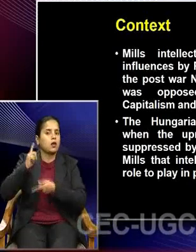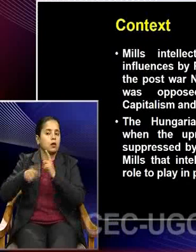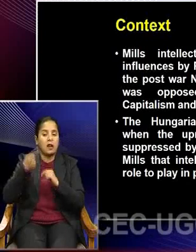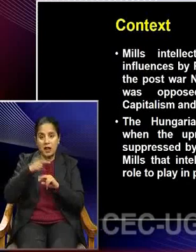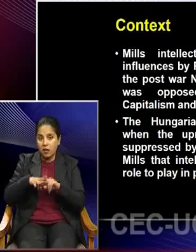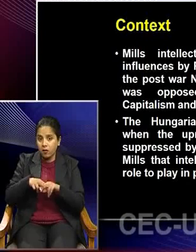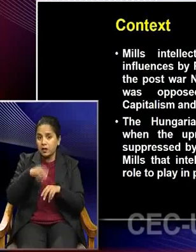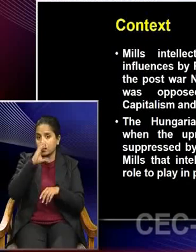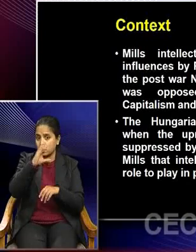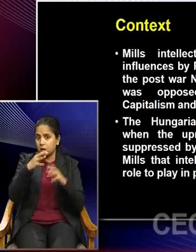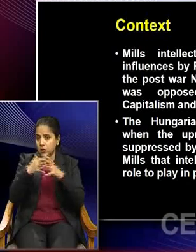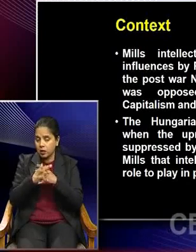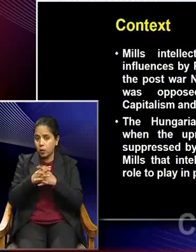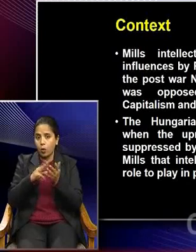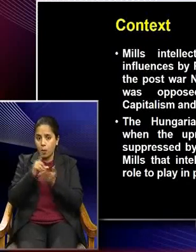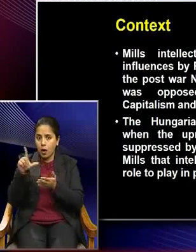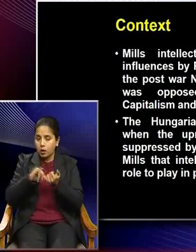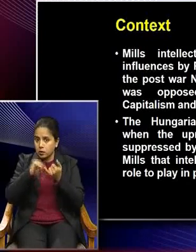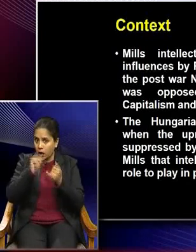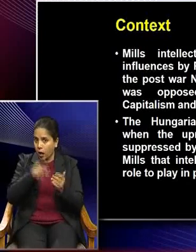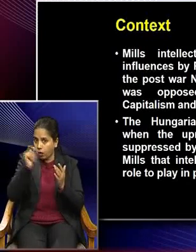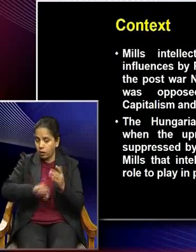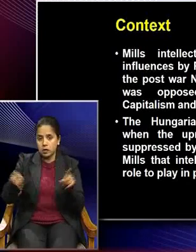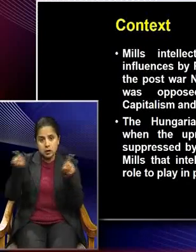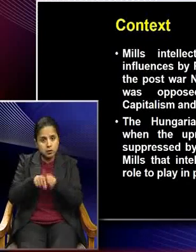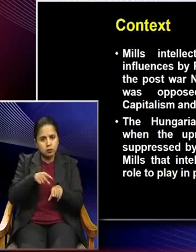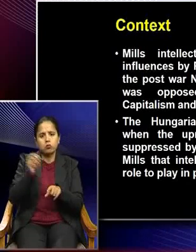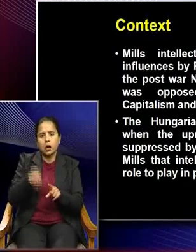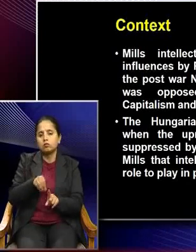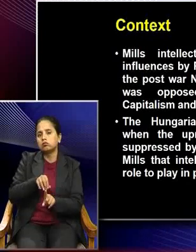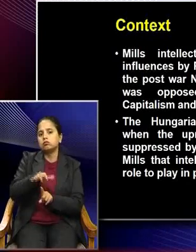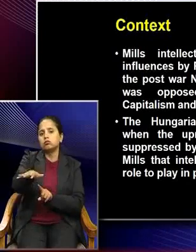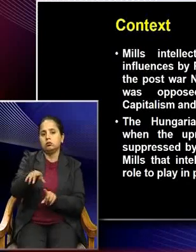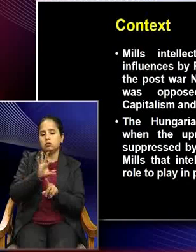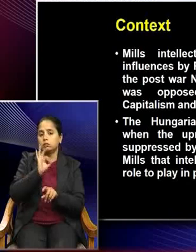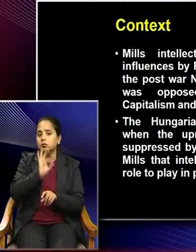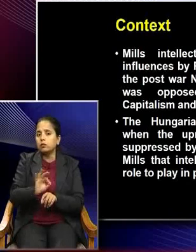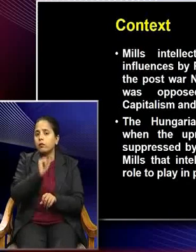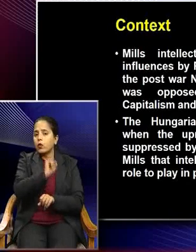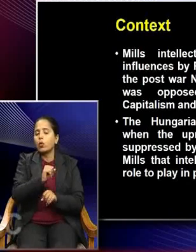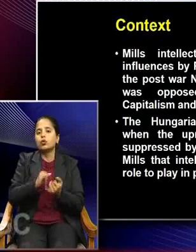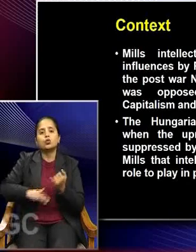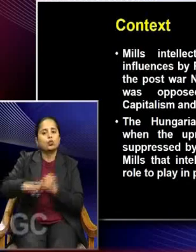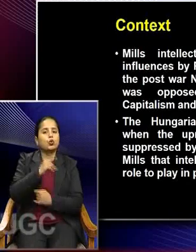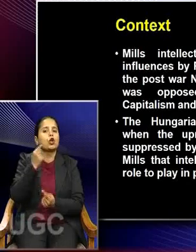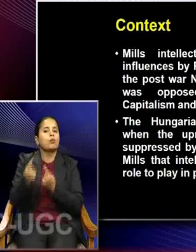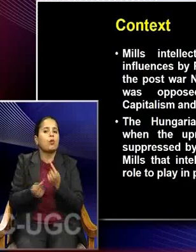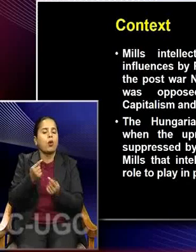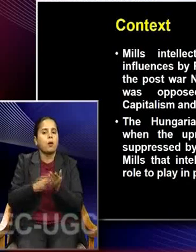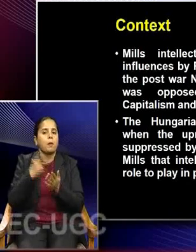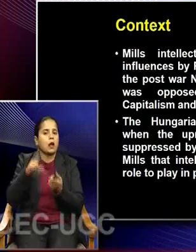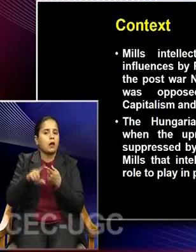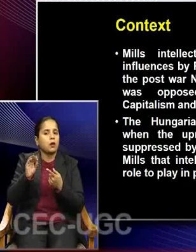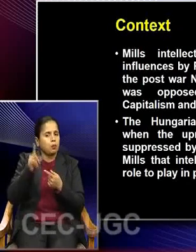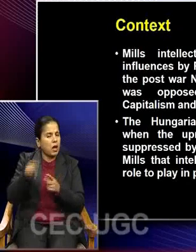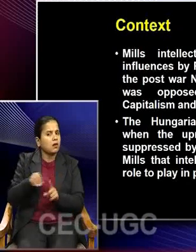able to write such a text, it had to be influenced by his social political milieu in